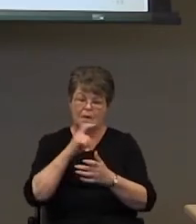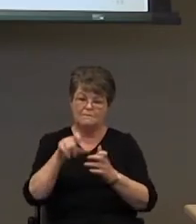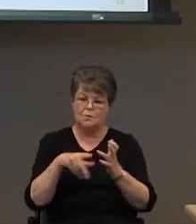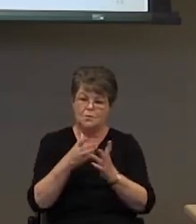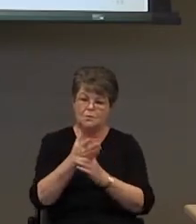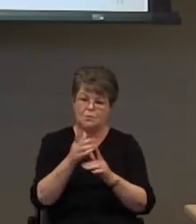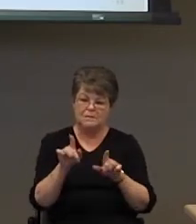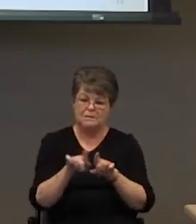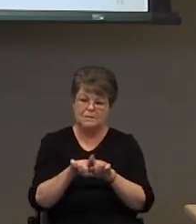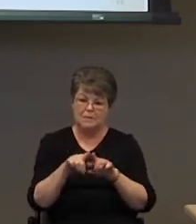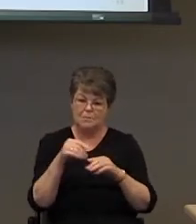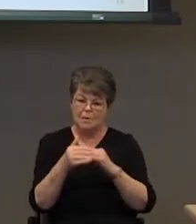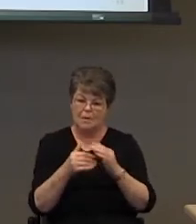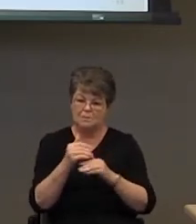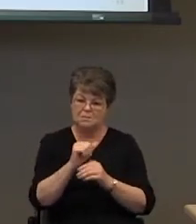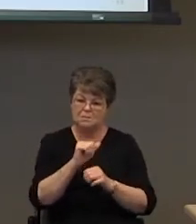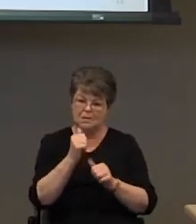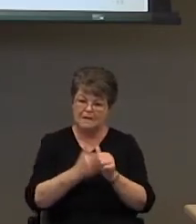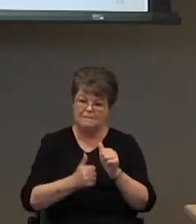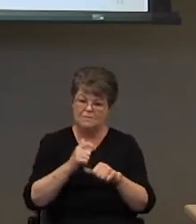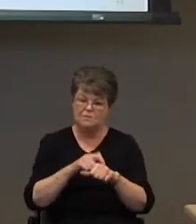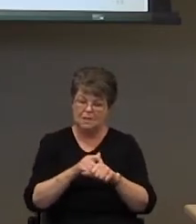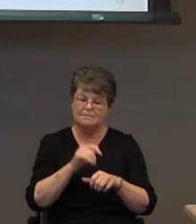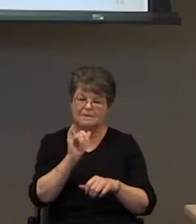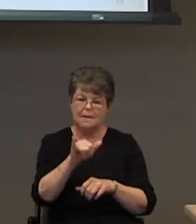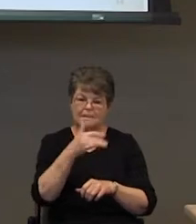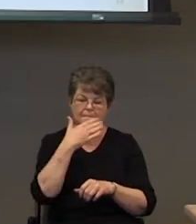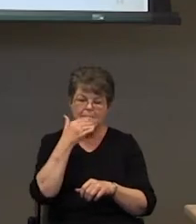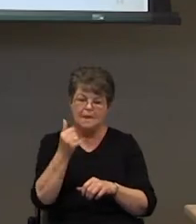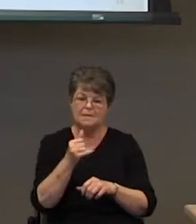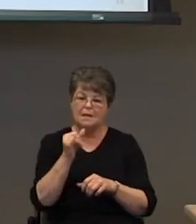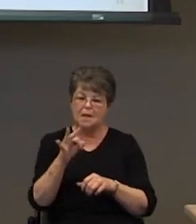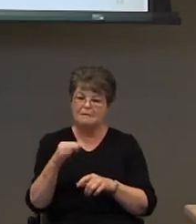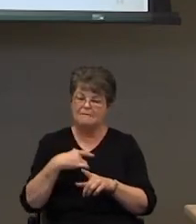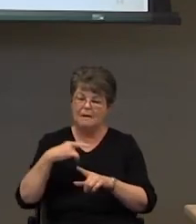every time, that's the best. Once there's uncertainty and